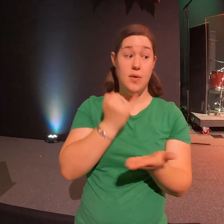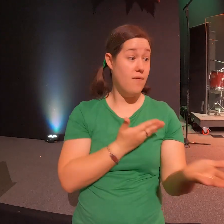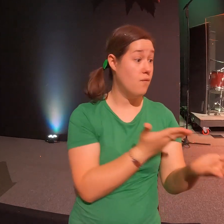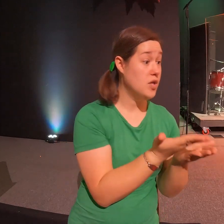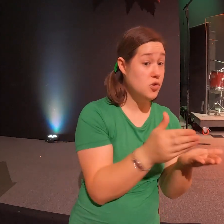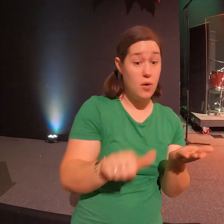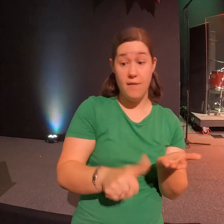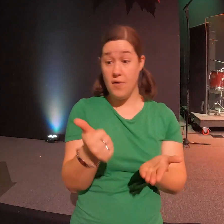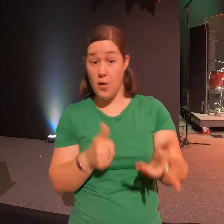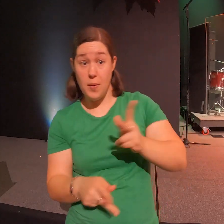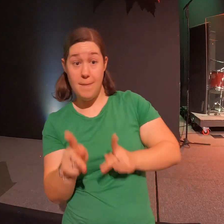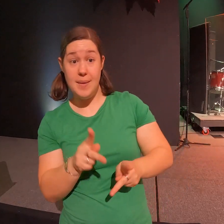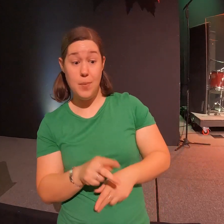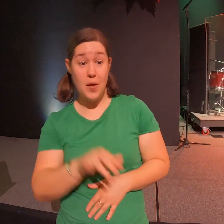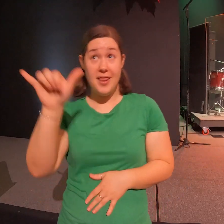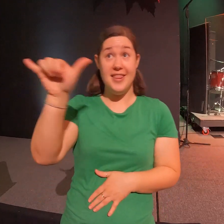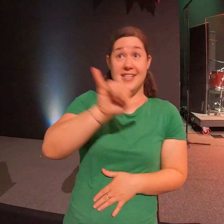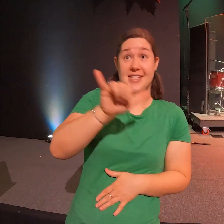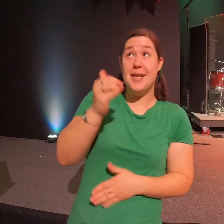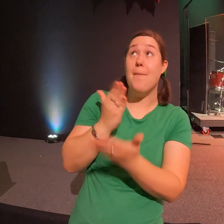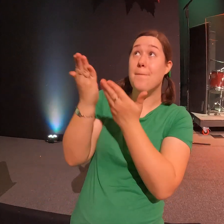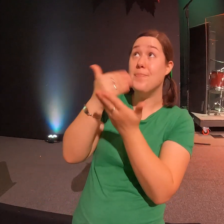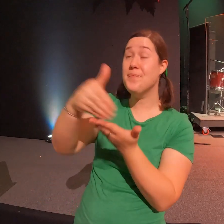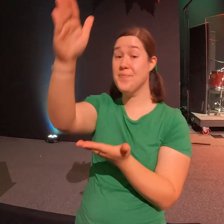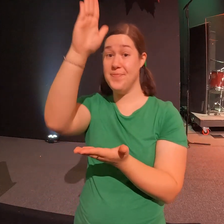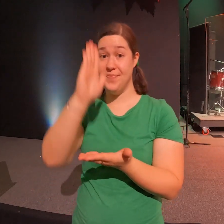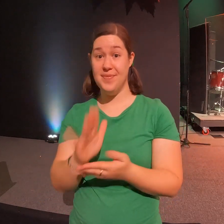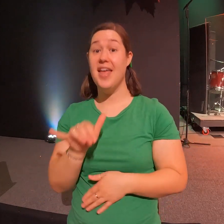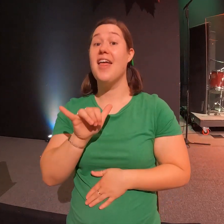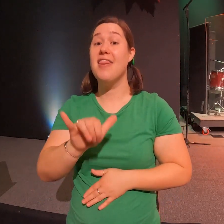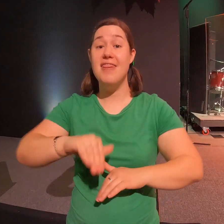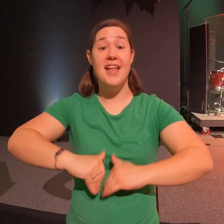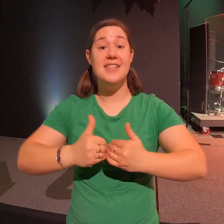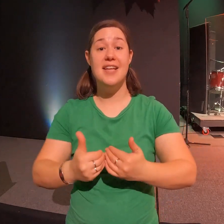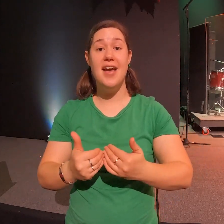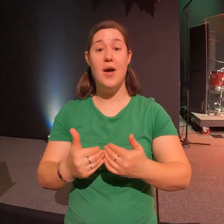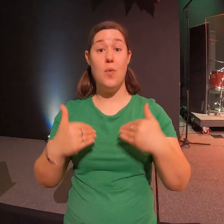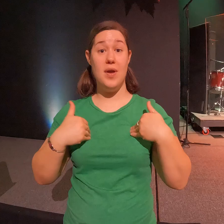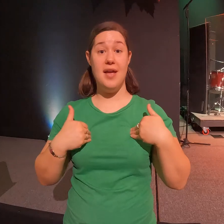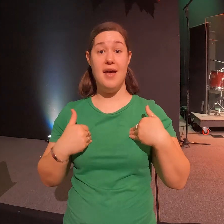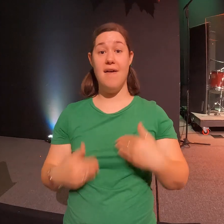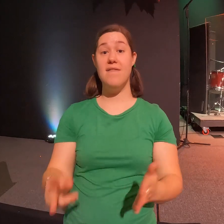God. And that's how we get kingdom impact.